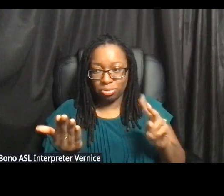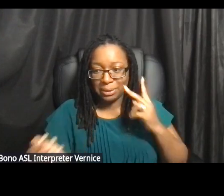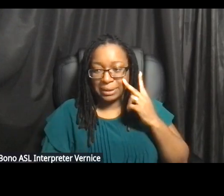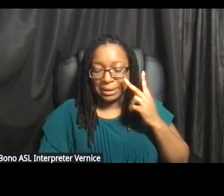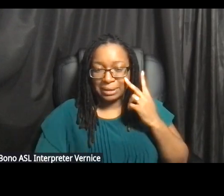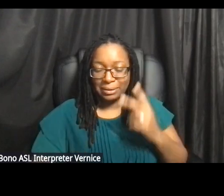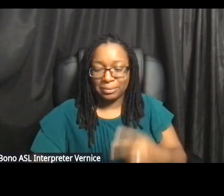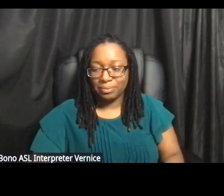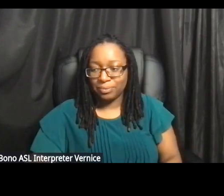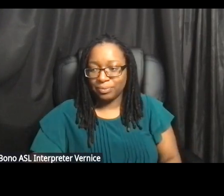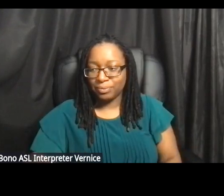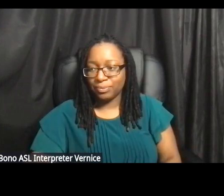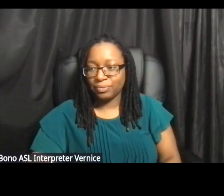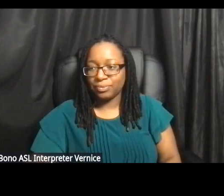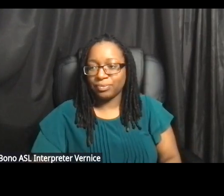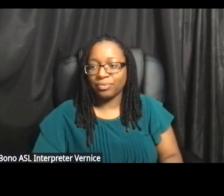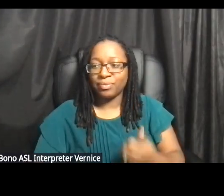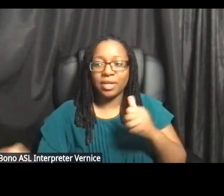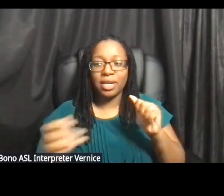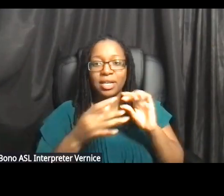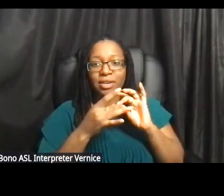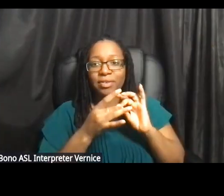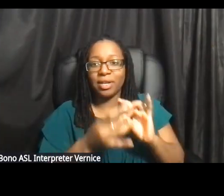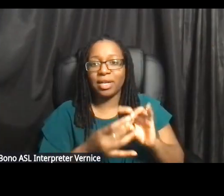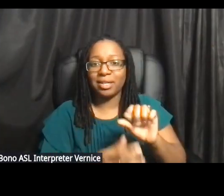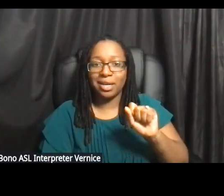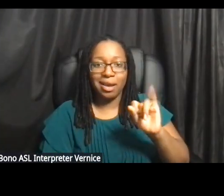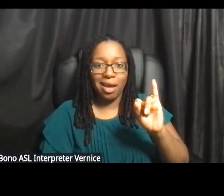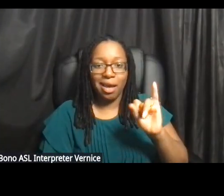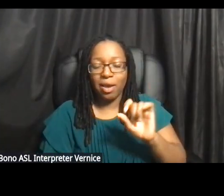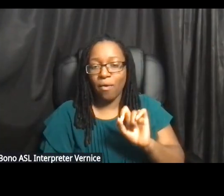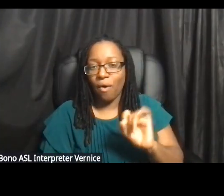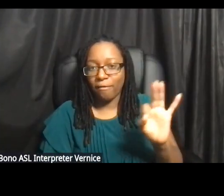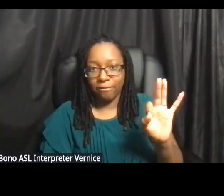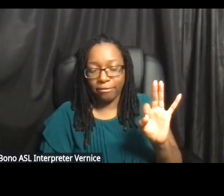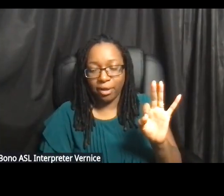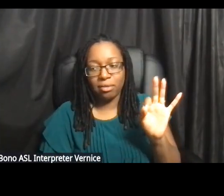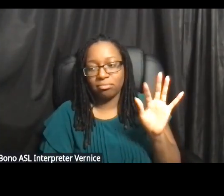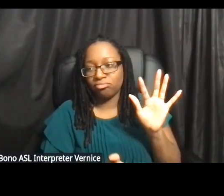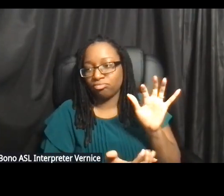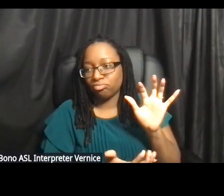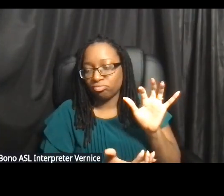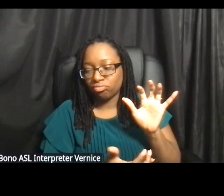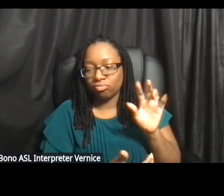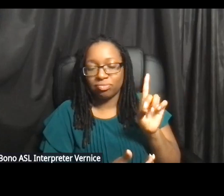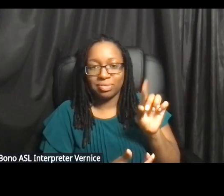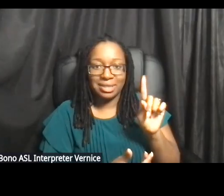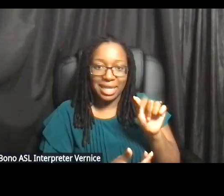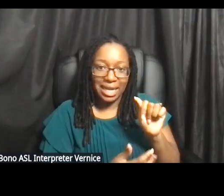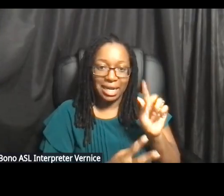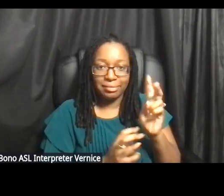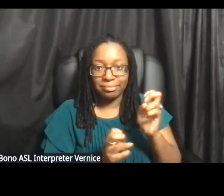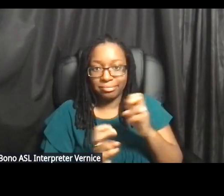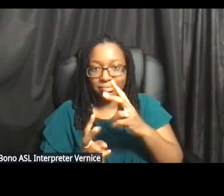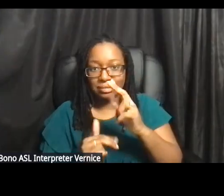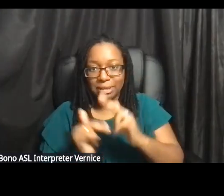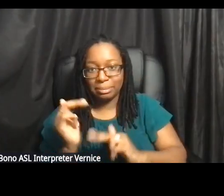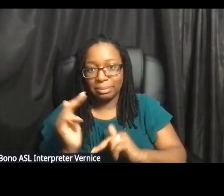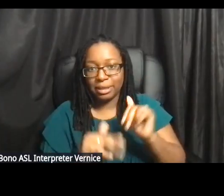Turn off anything related to AI that is collecting data and filtering it back and using it to build their AI